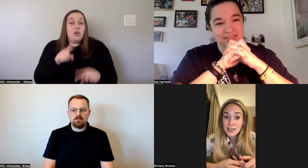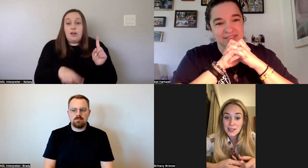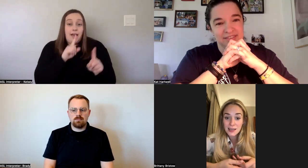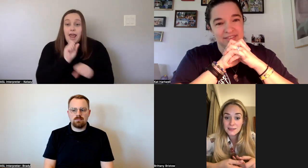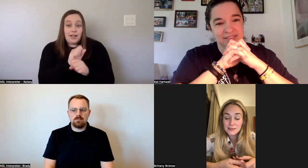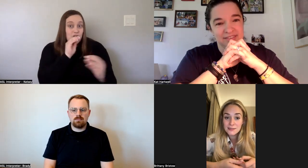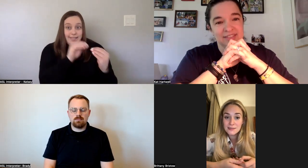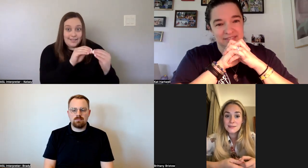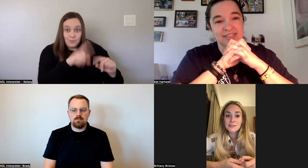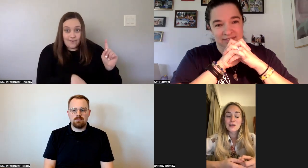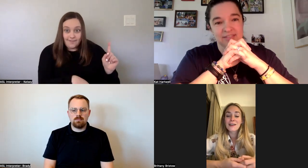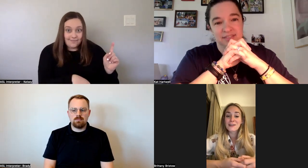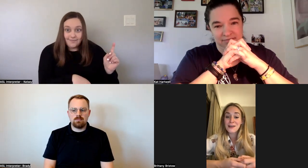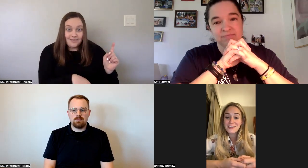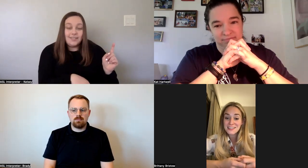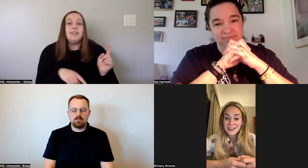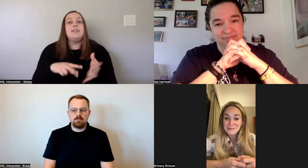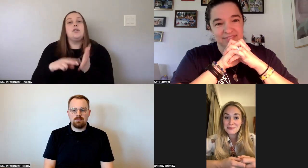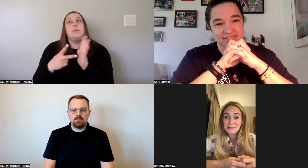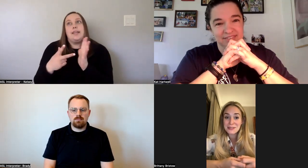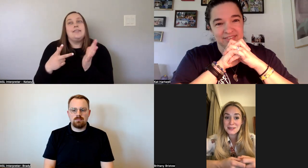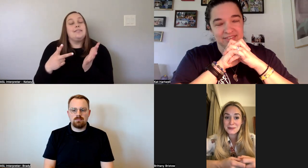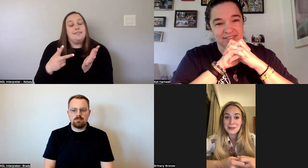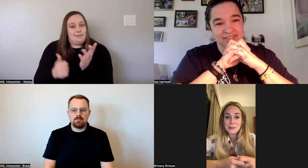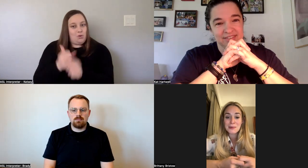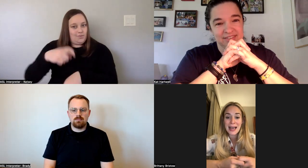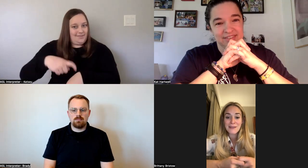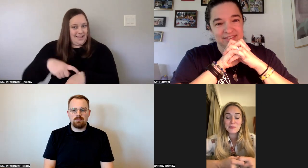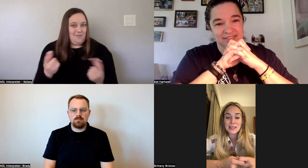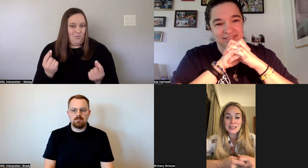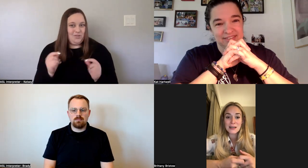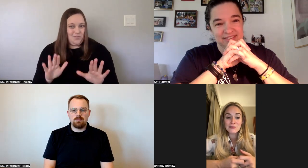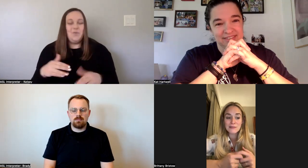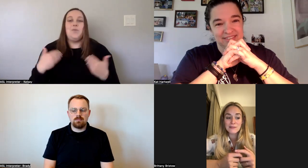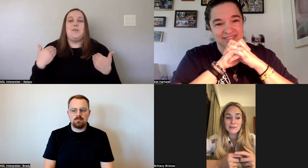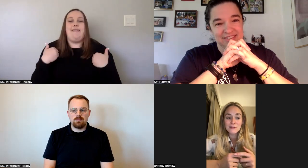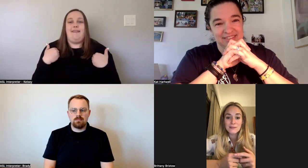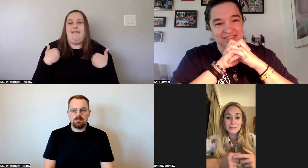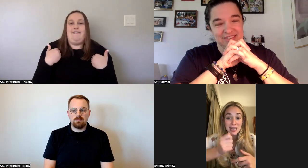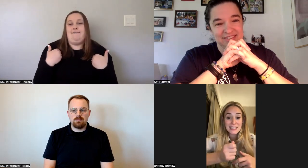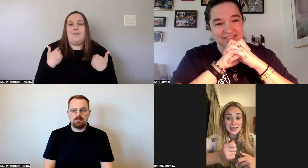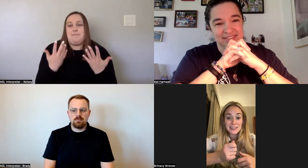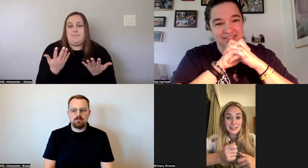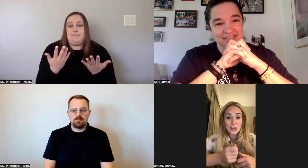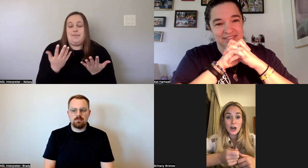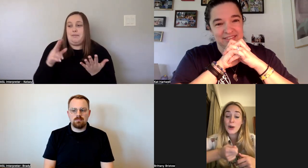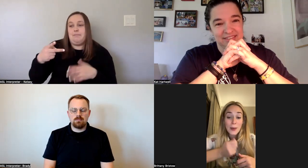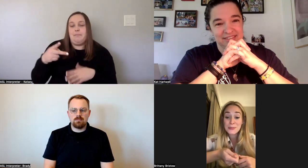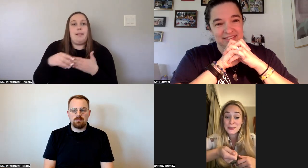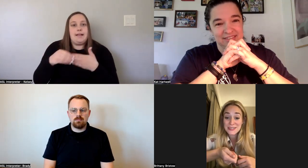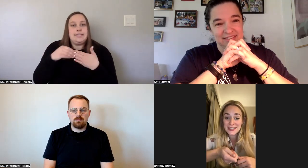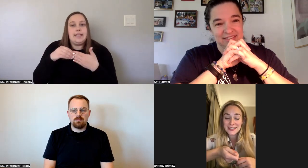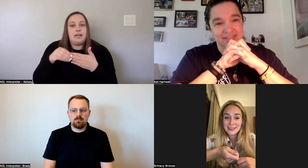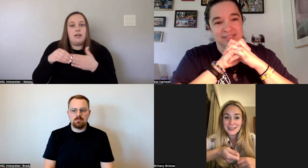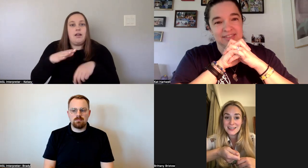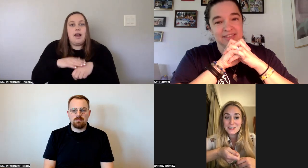actually kissing, a lot of the time what we would do is we would have a piece of plastic on a